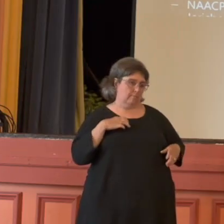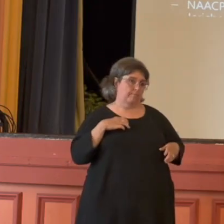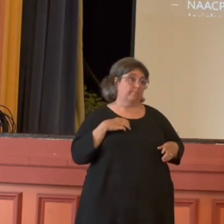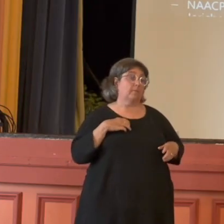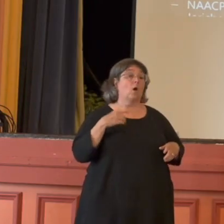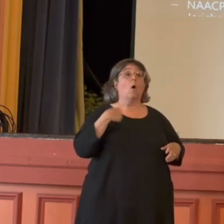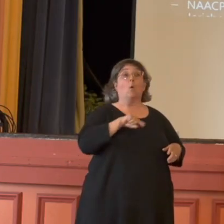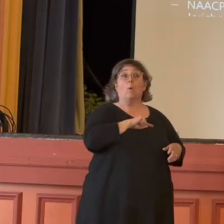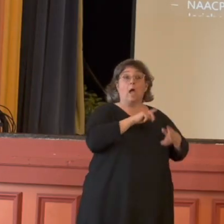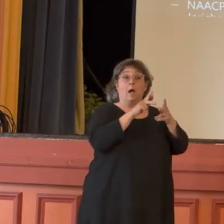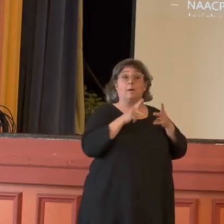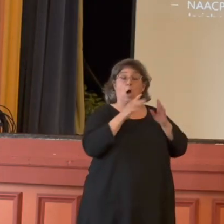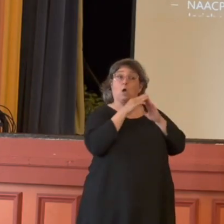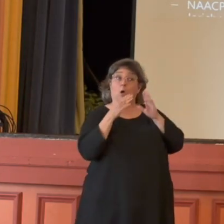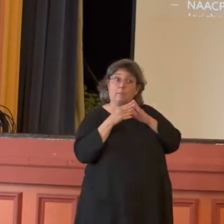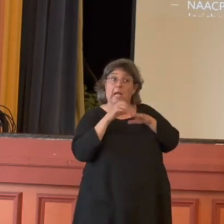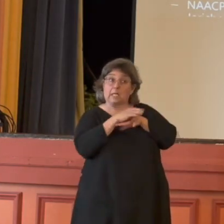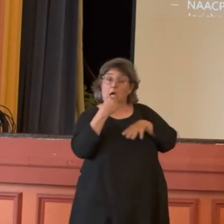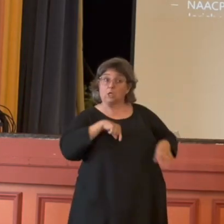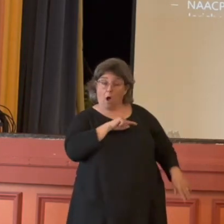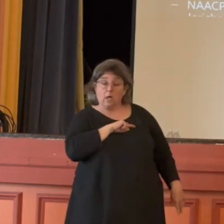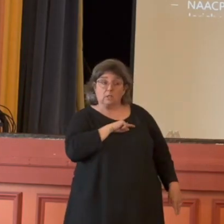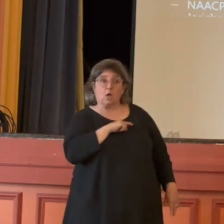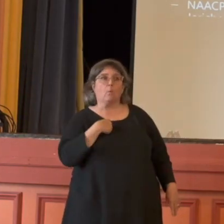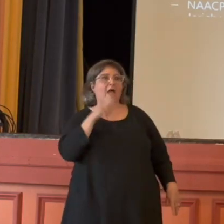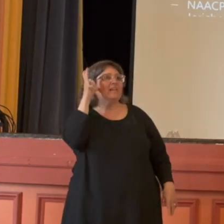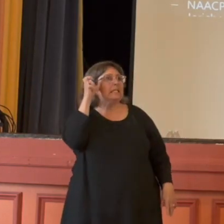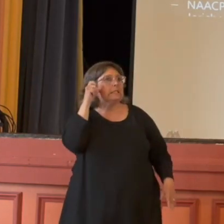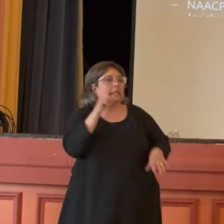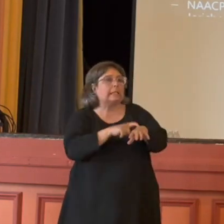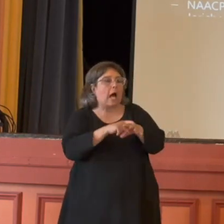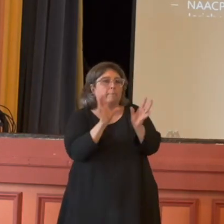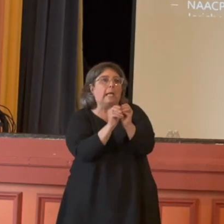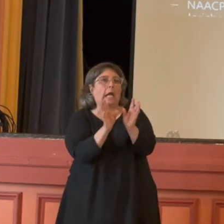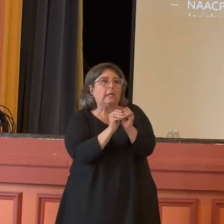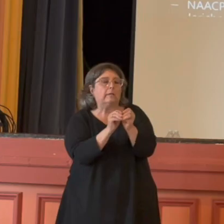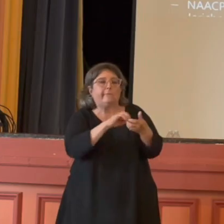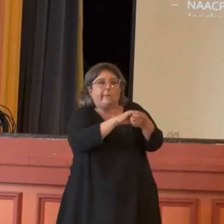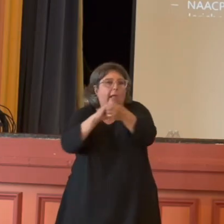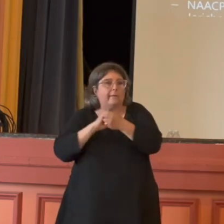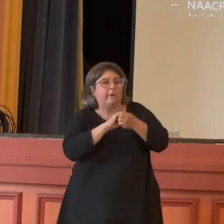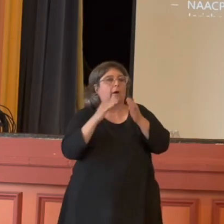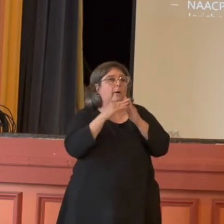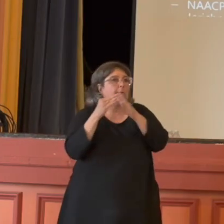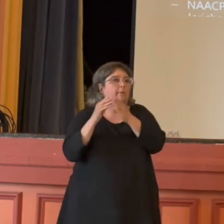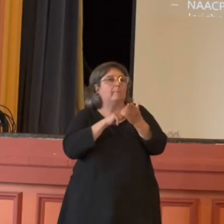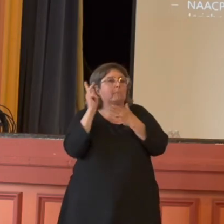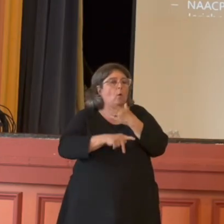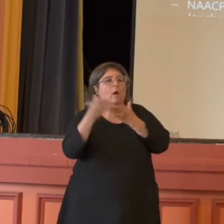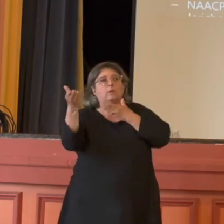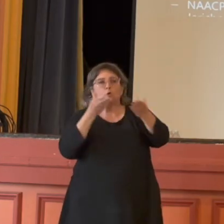putting ourselves in a position where the community can be a consultant to us, where we have listening sessions, where we can collaborate with the community with programs